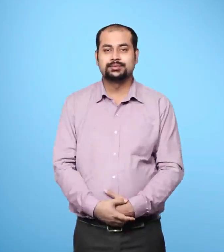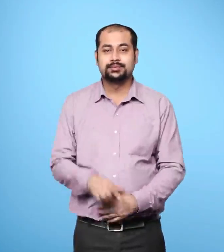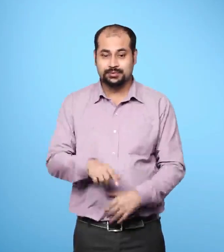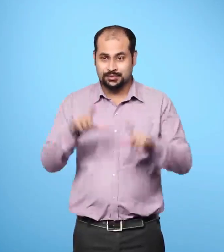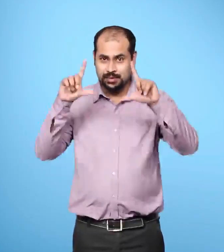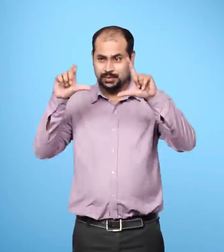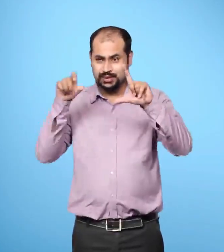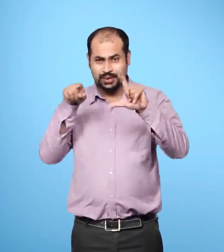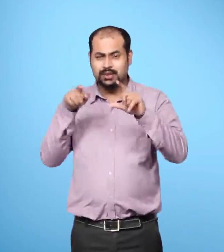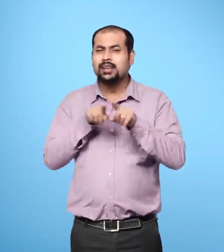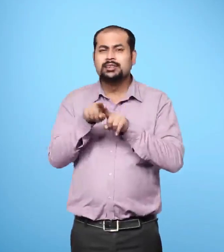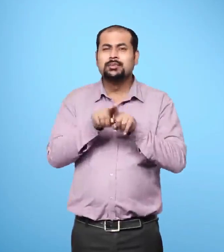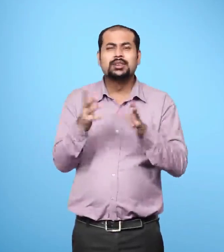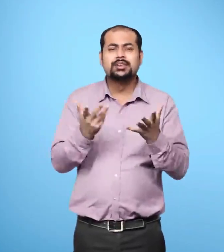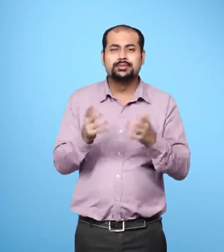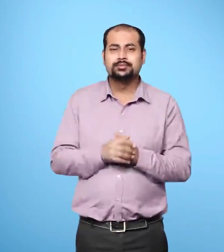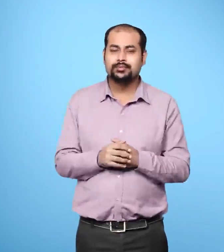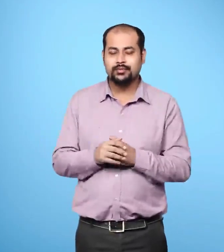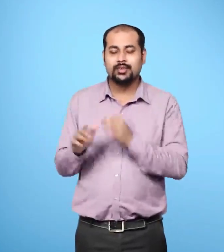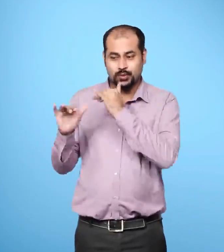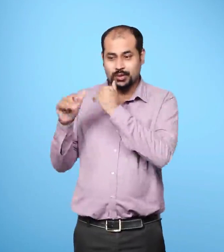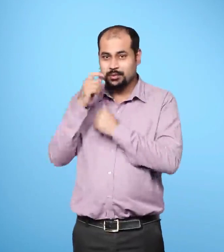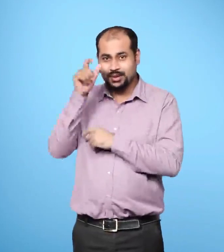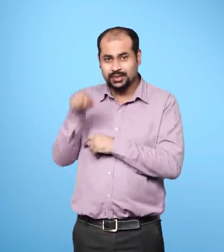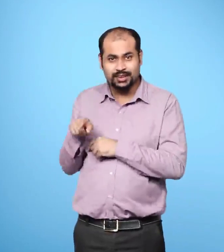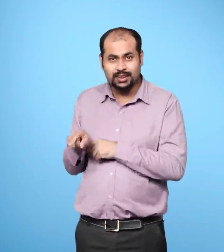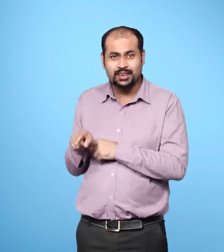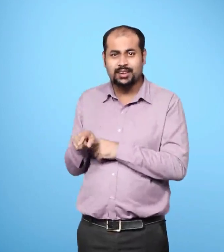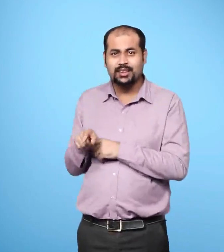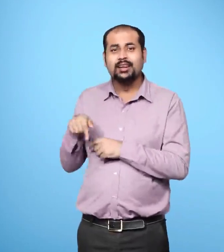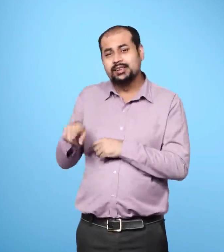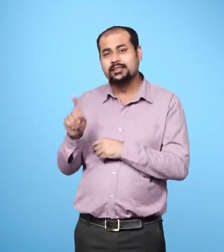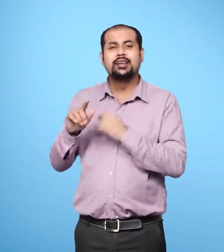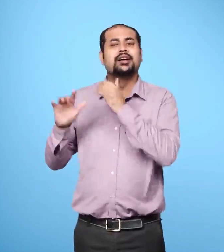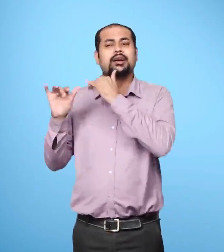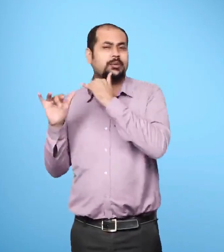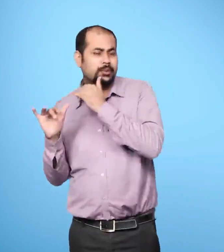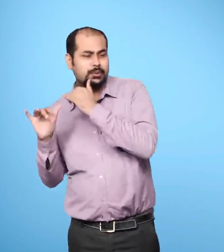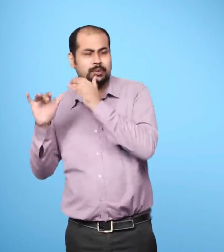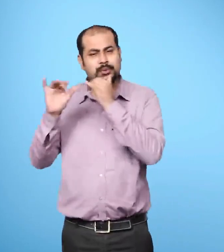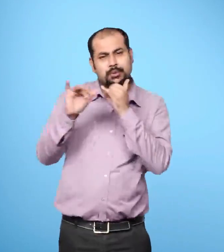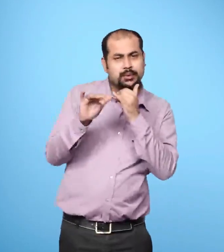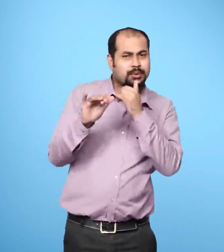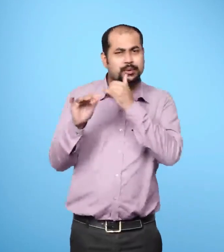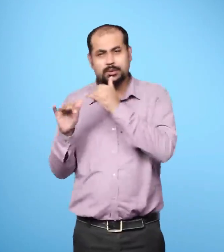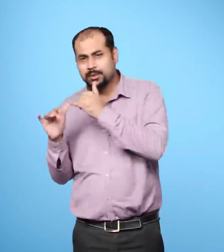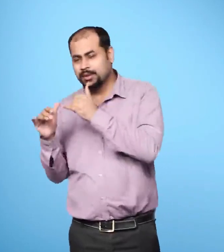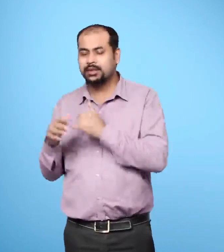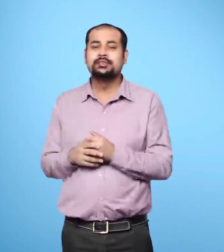The picture shows the flute man playing flute, and this time the rats are coming out of the basket.